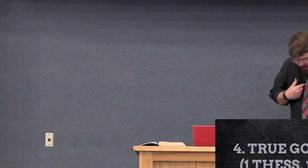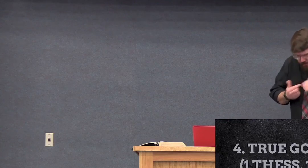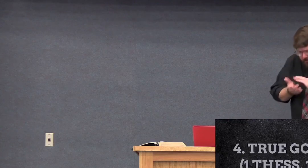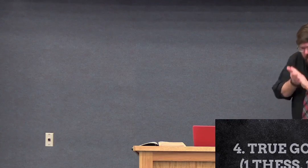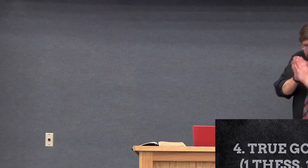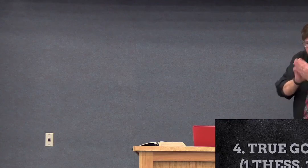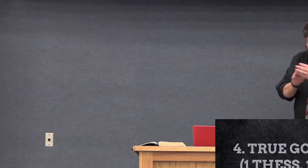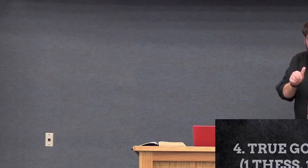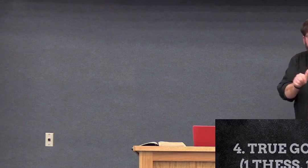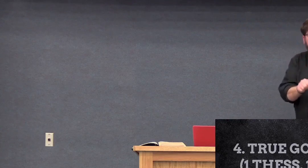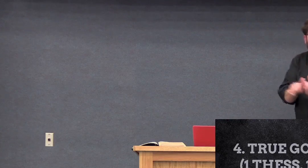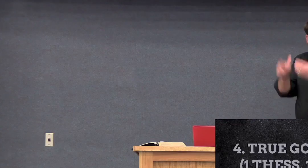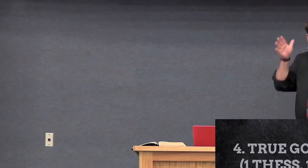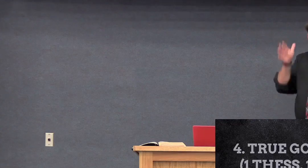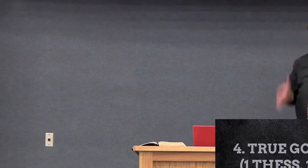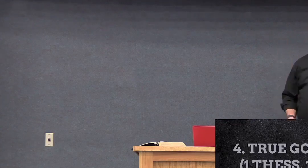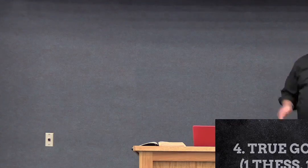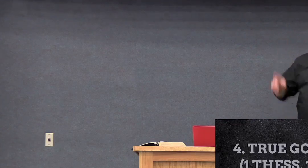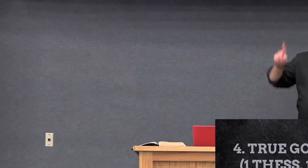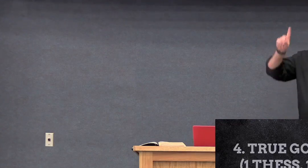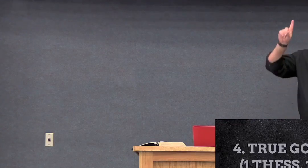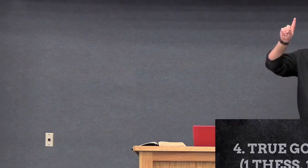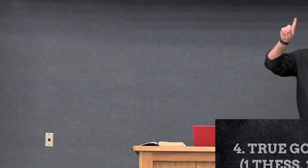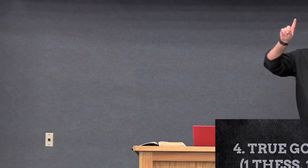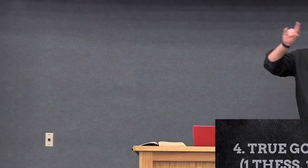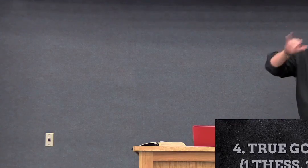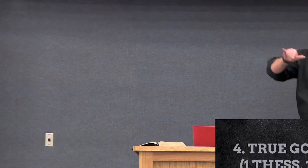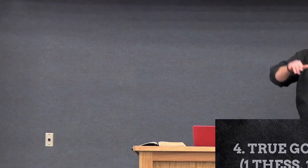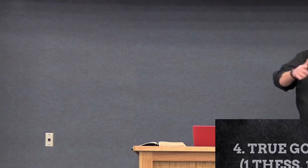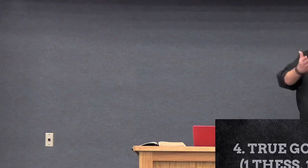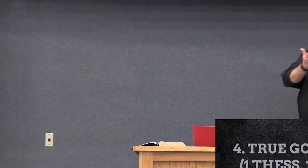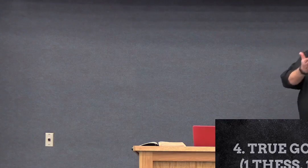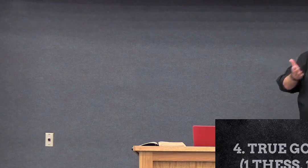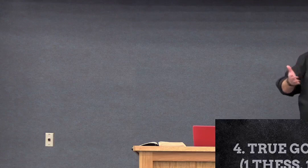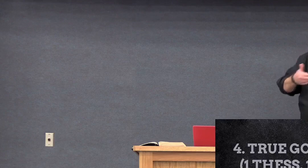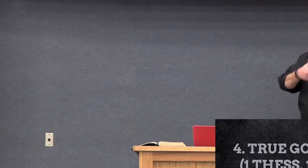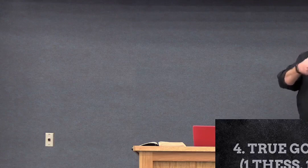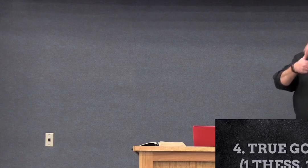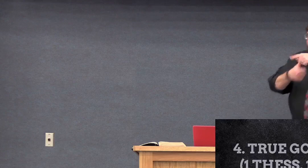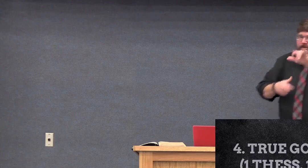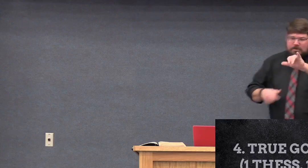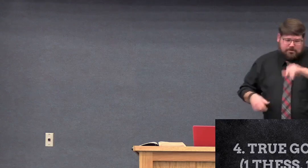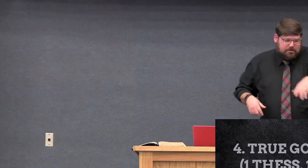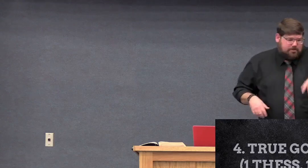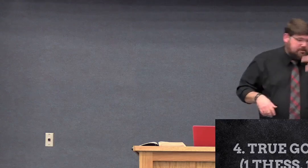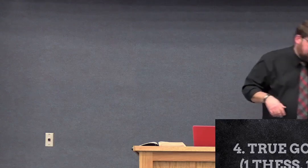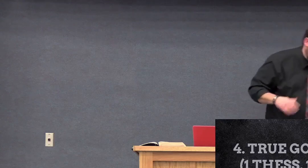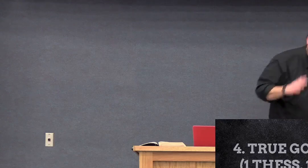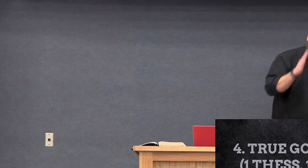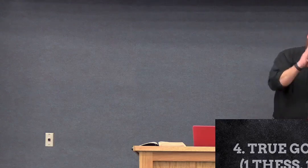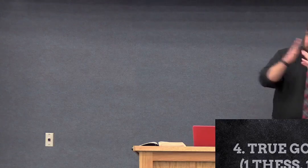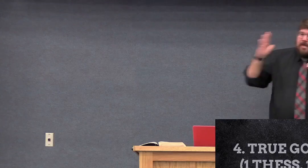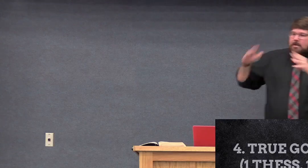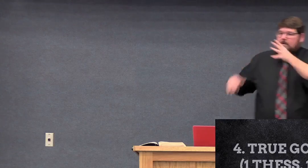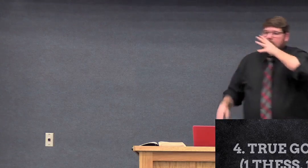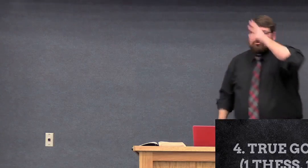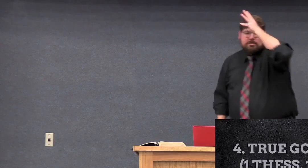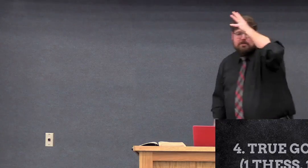who received this true gospel, they became genuine followers of the Lord. And that's what I preached last week, that, you know, how